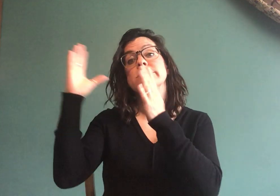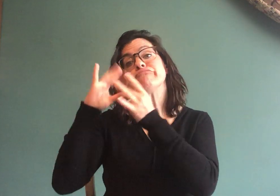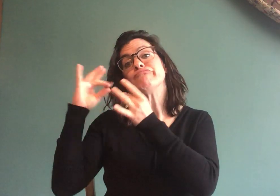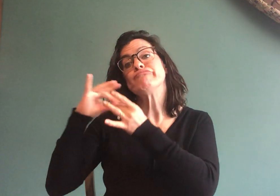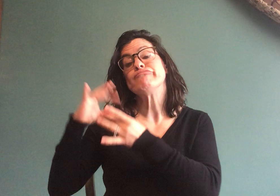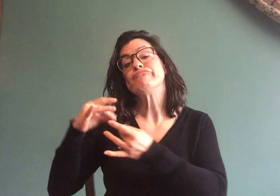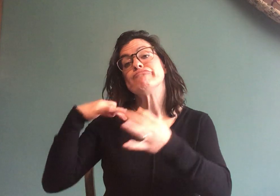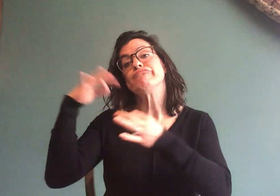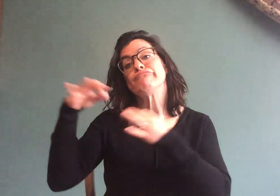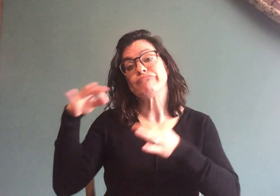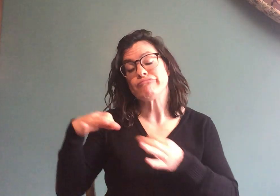We good.